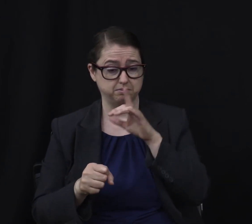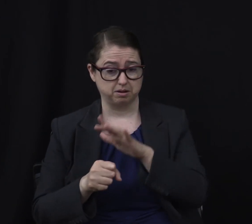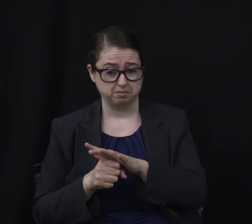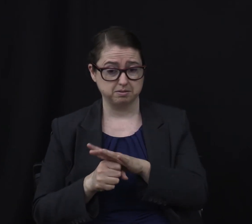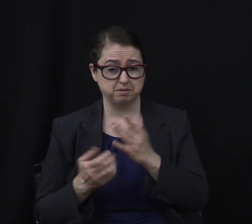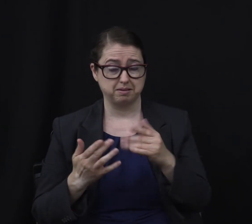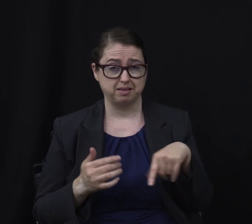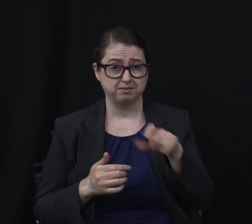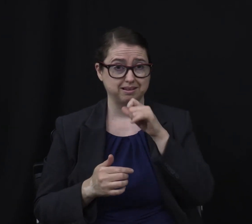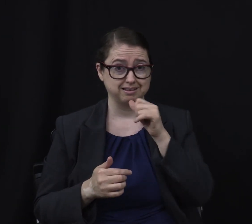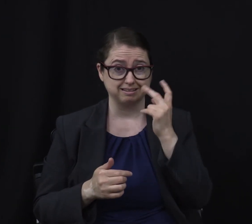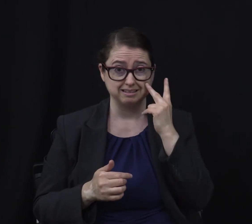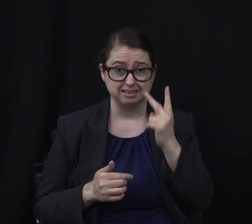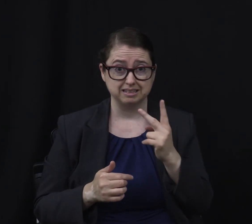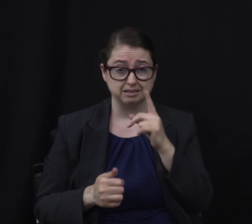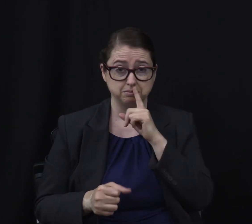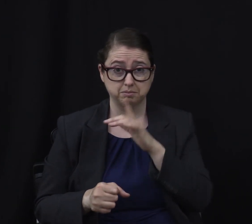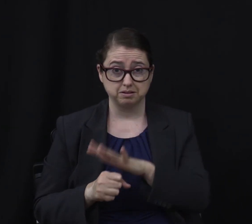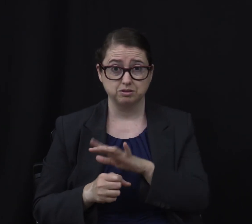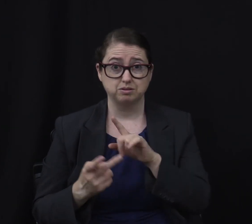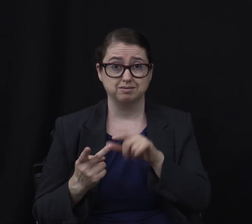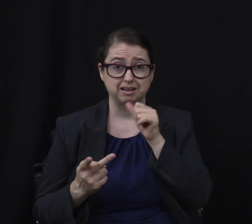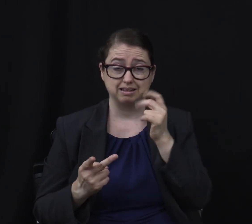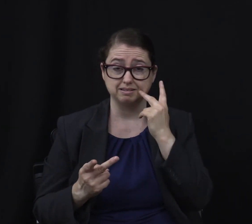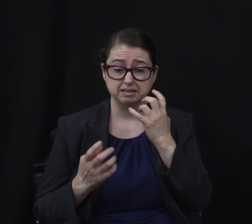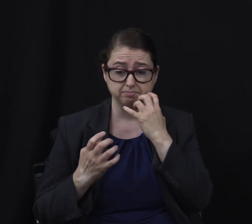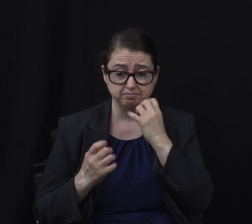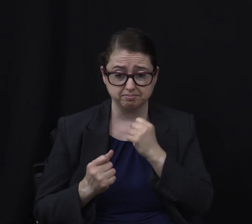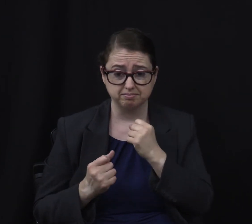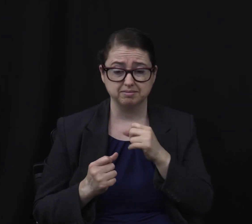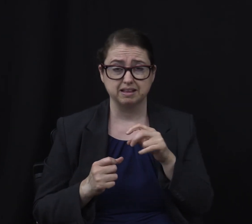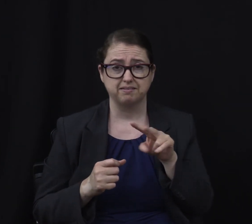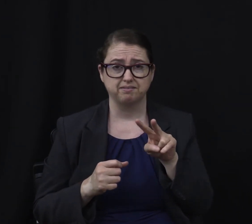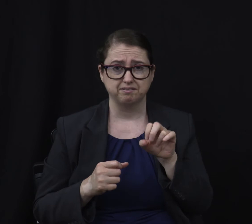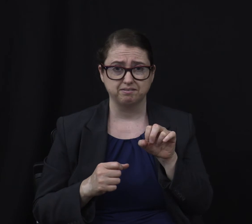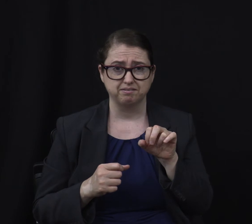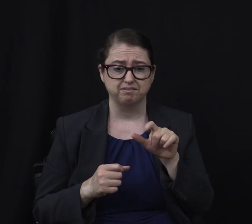them, these temptations are met with cowardice instead of